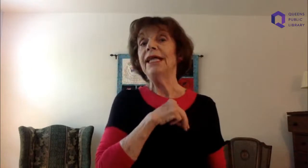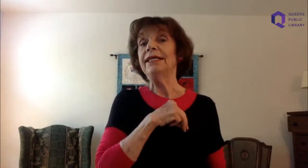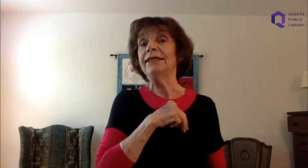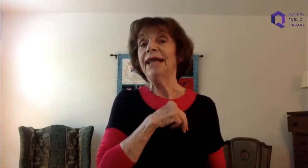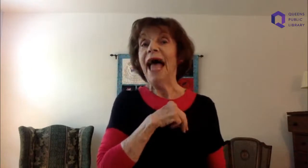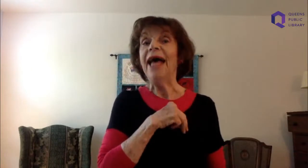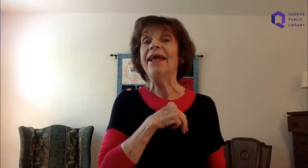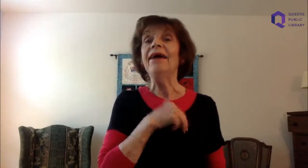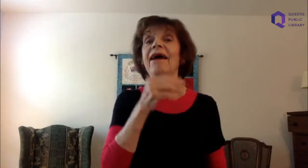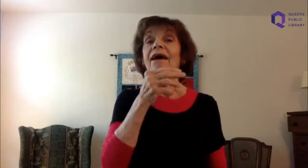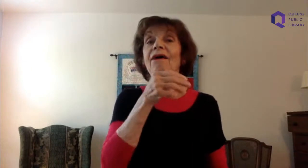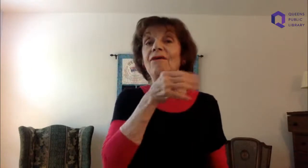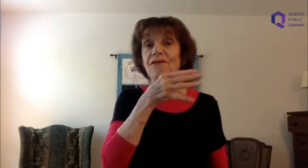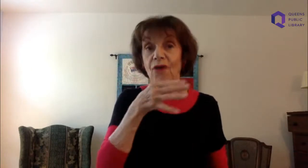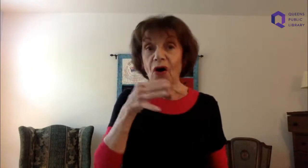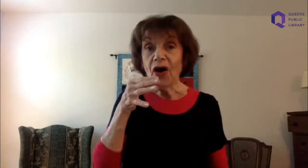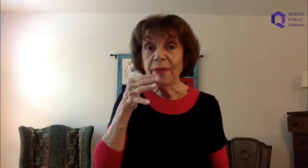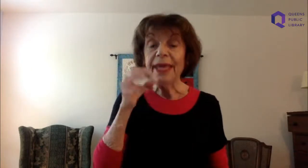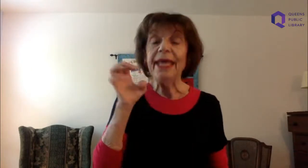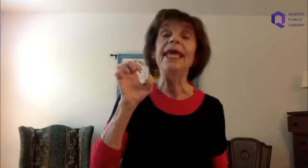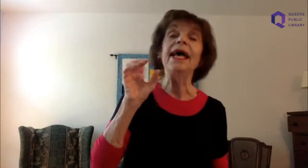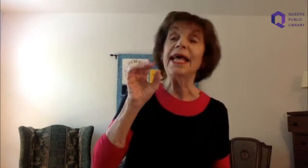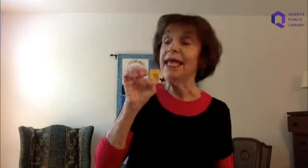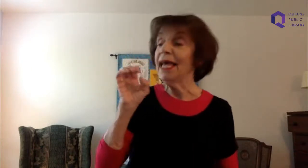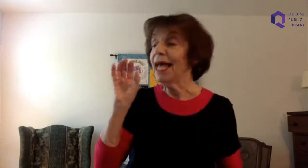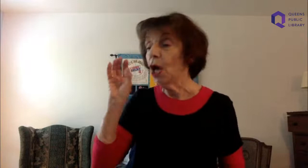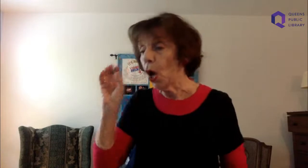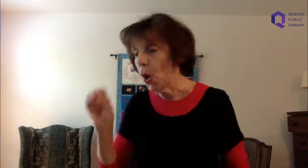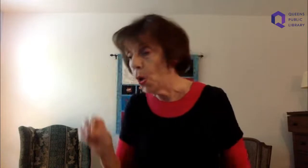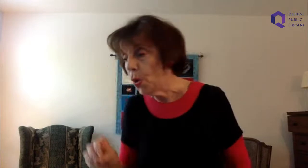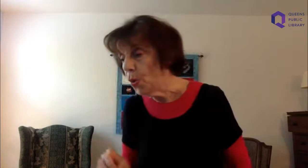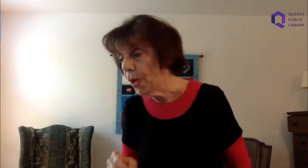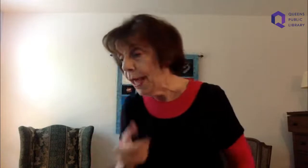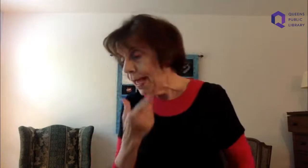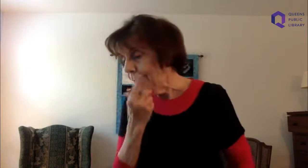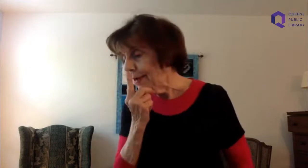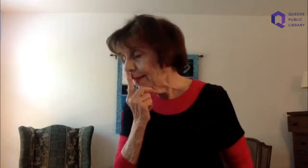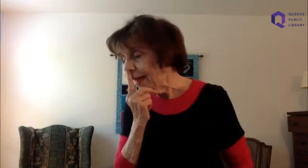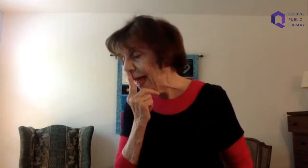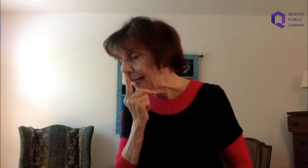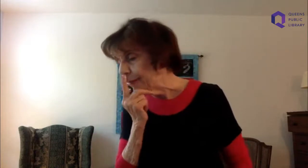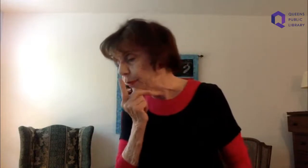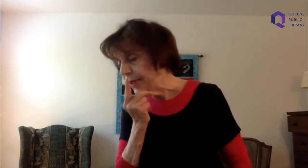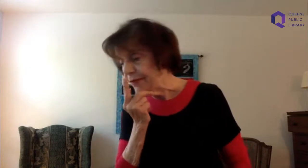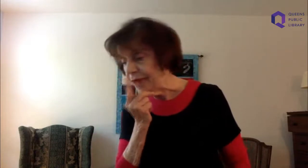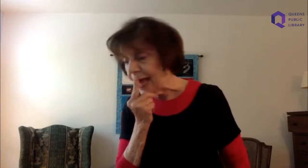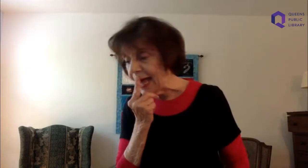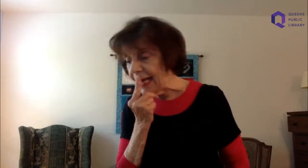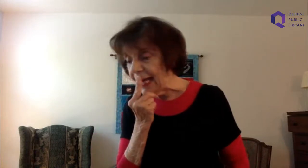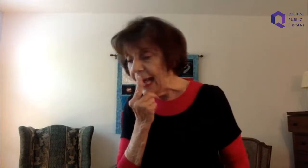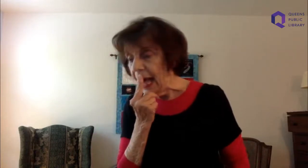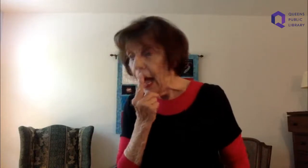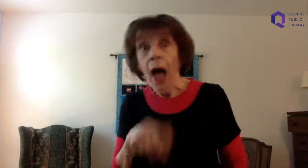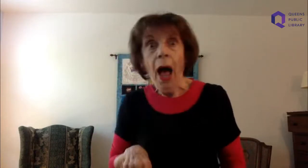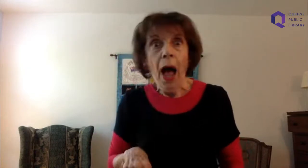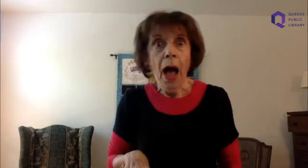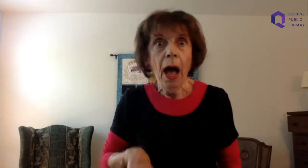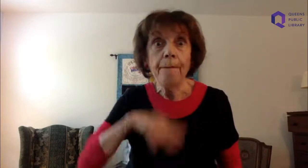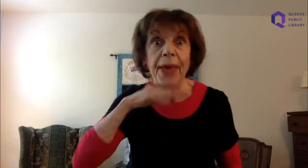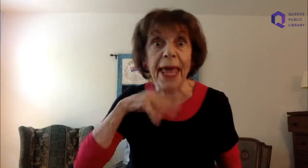McDonald had a farm. E-I-E-I-O. What other animal would he have had? A